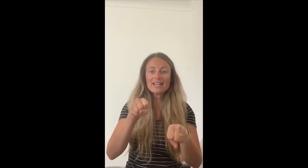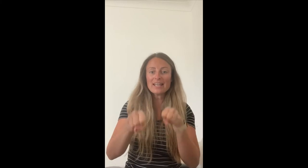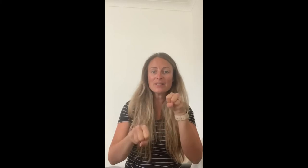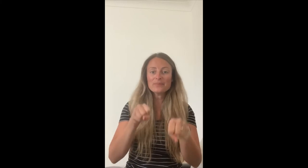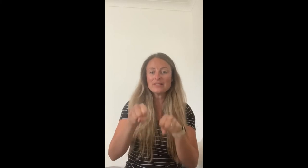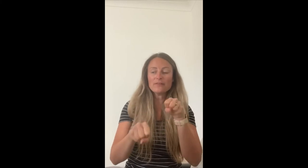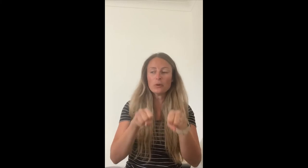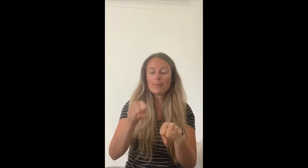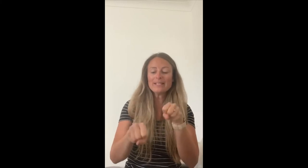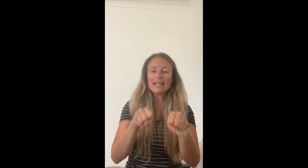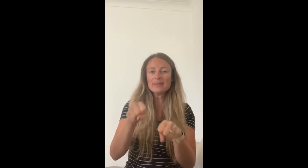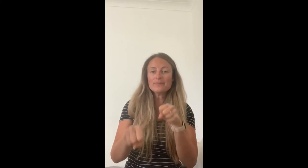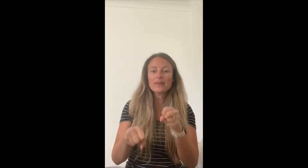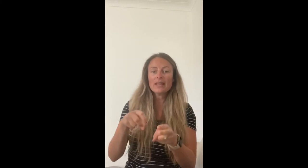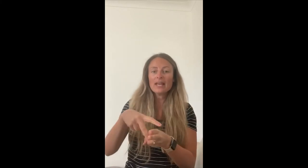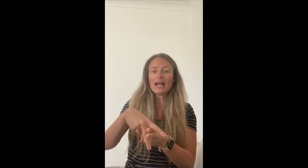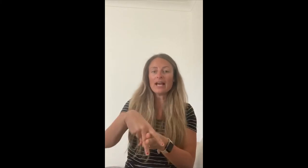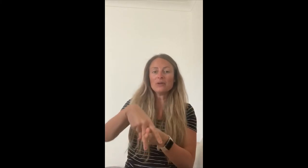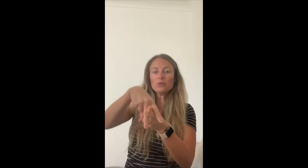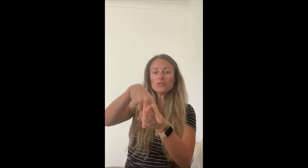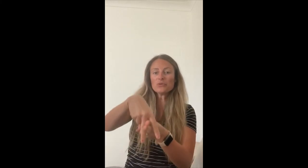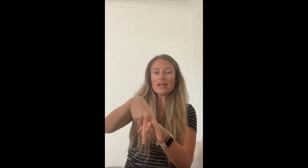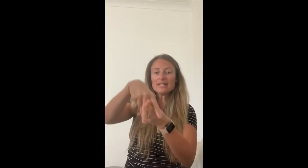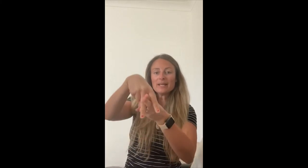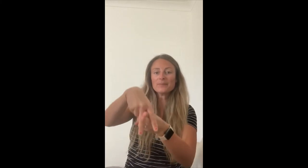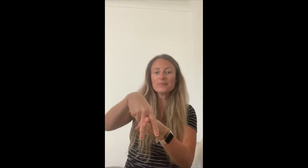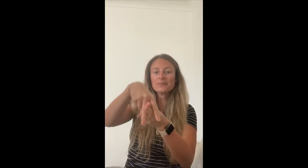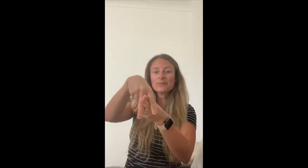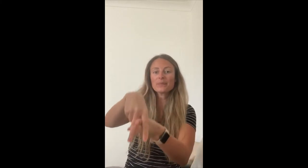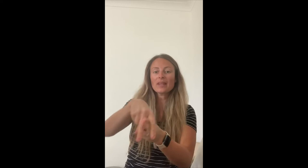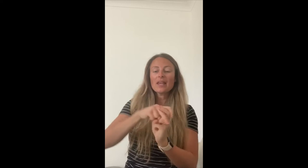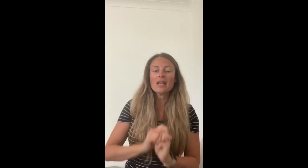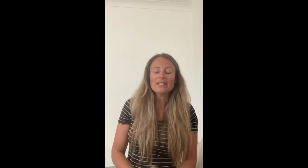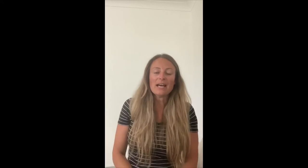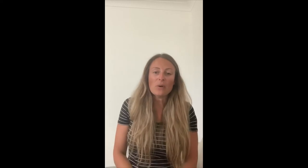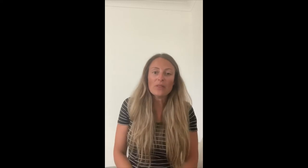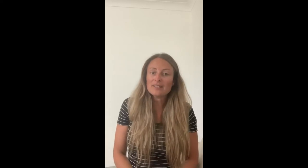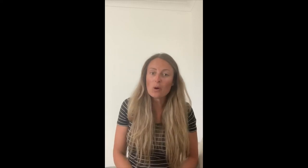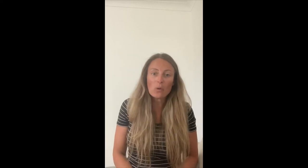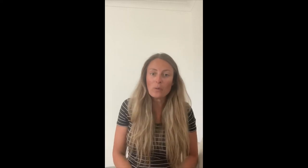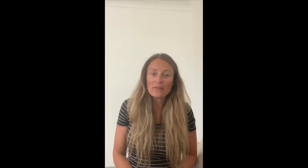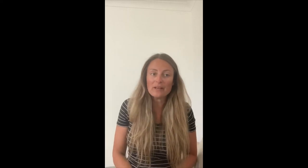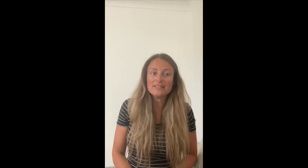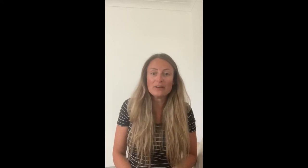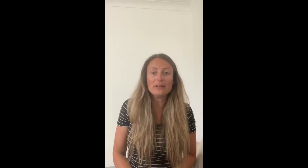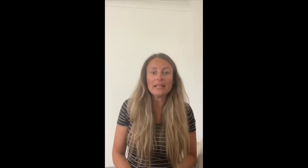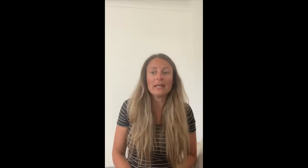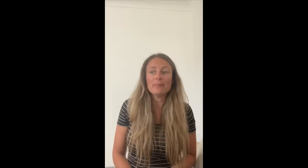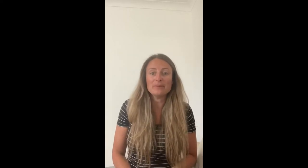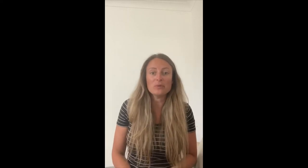cycling, as if you're pedalling, and horse riding. Now, this hot weather has definitely made me want to